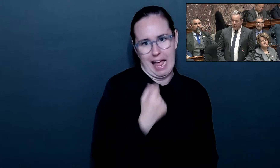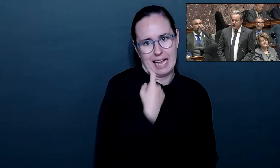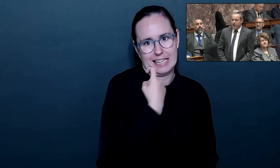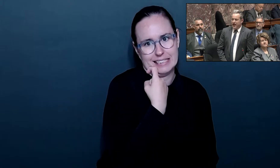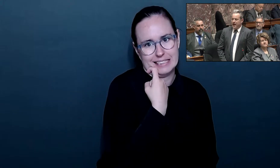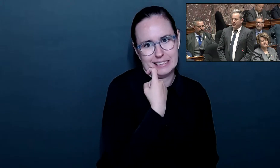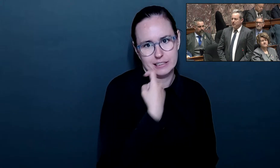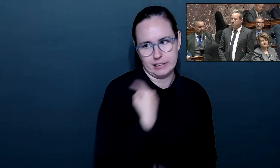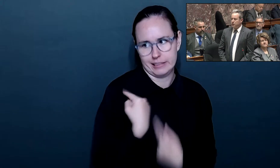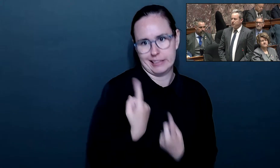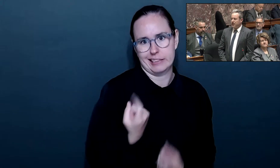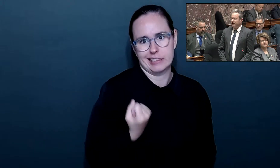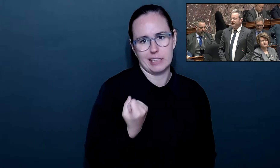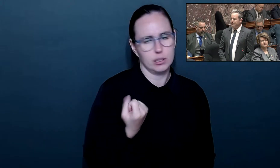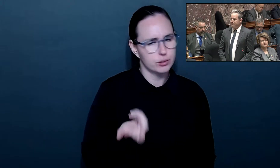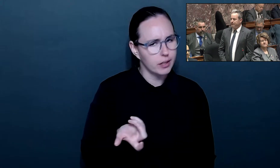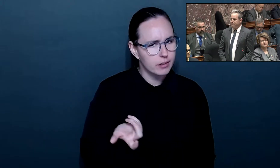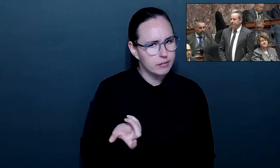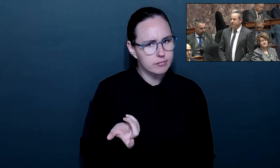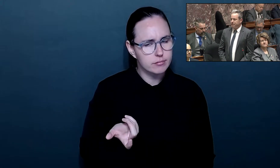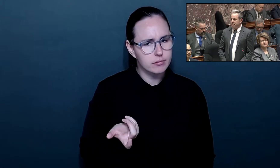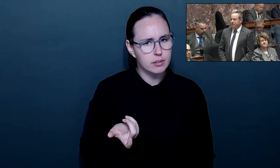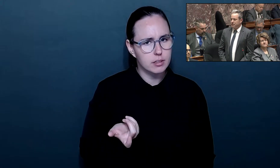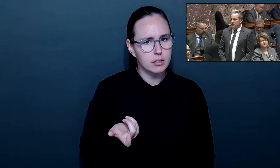seen Constable Yang lose her life.